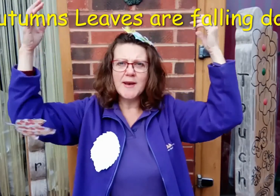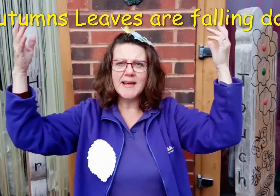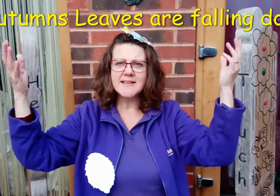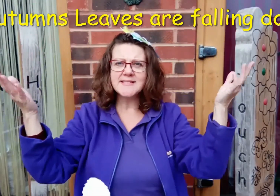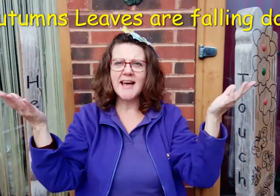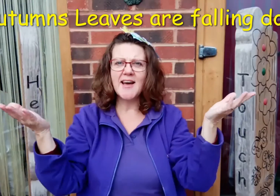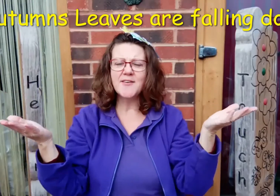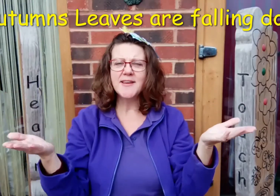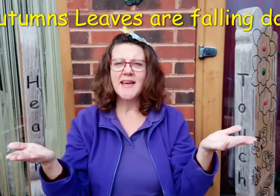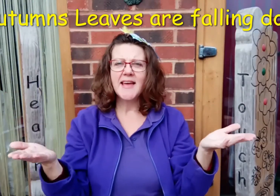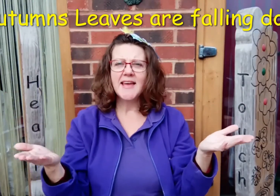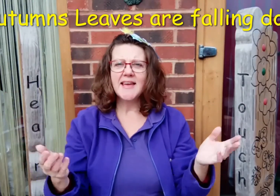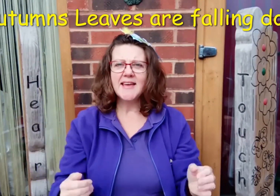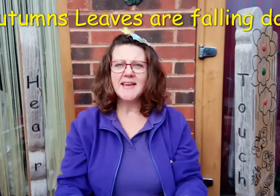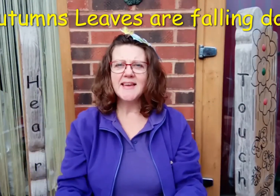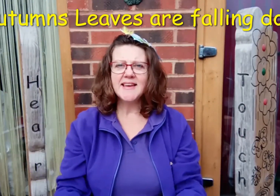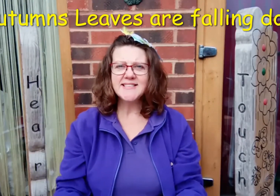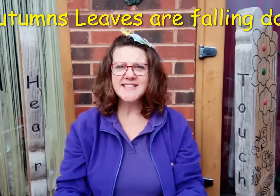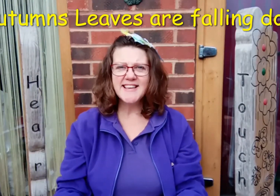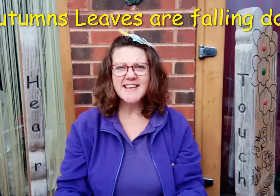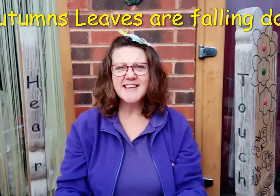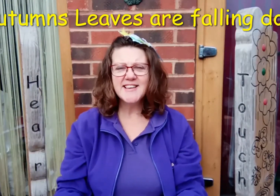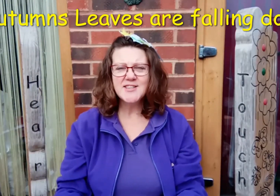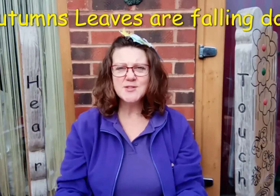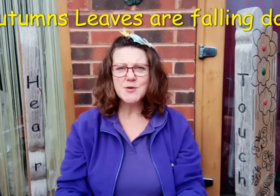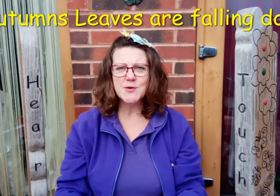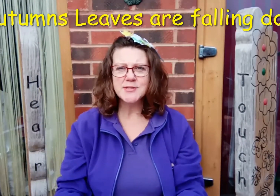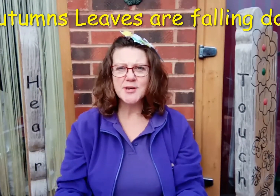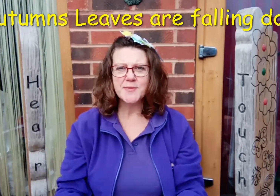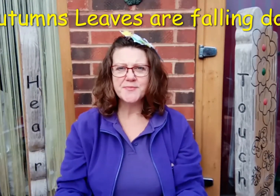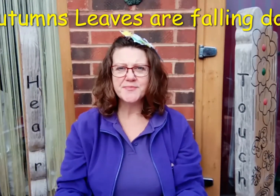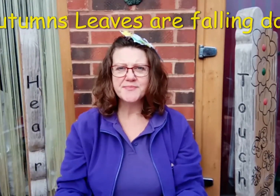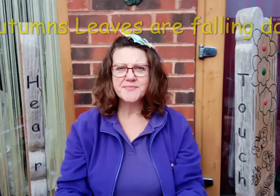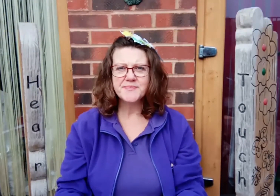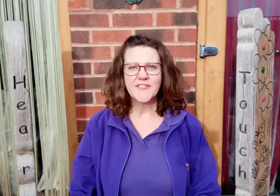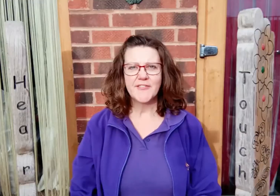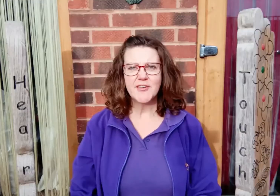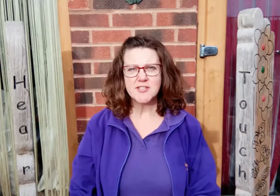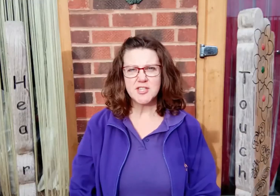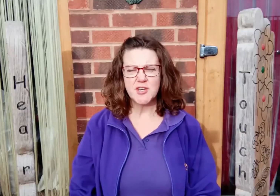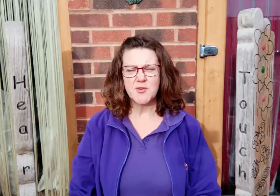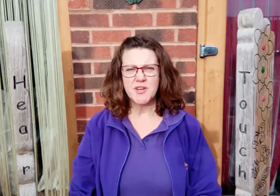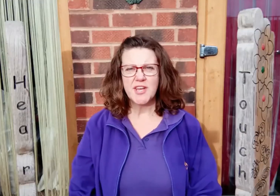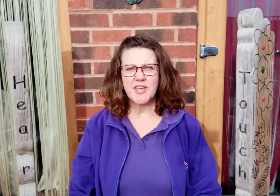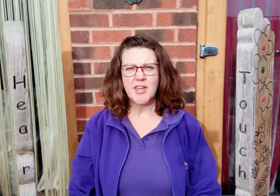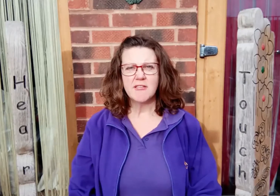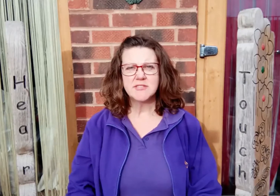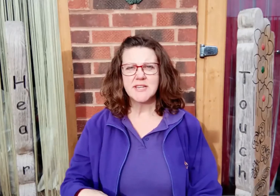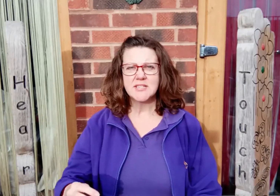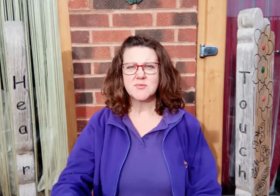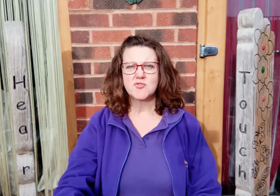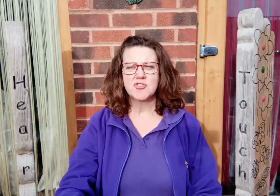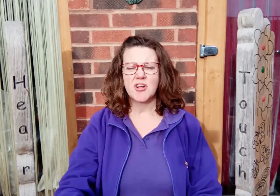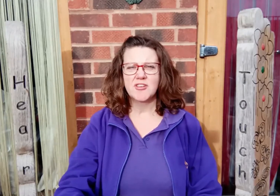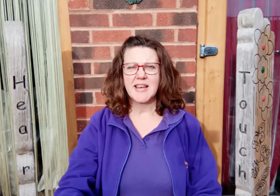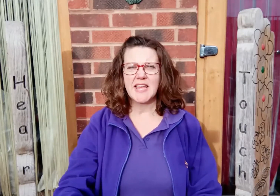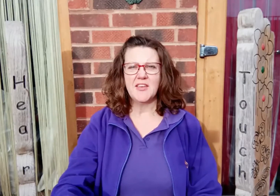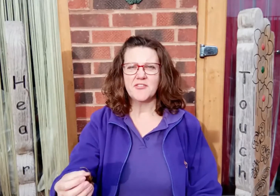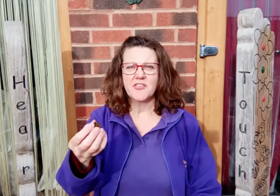falling down. It is autumn. For verse two, you're going to need some dry leaves that